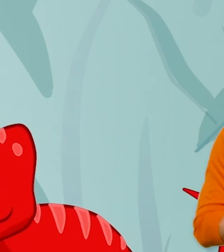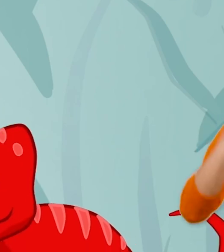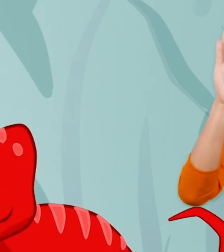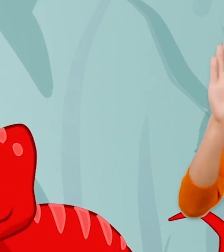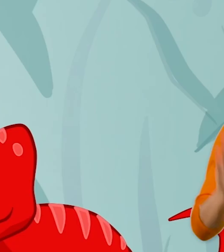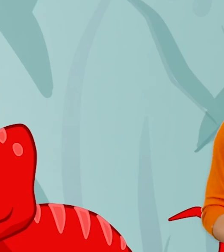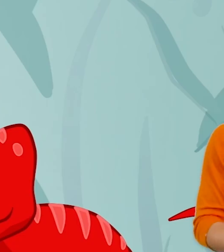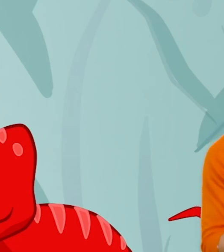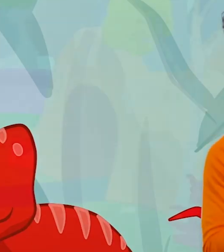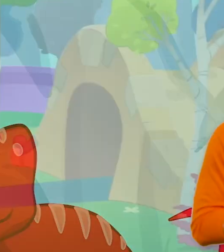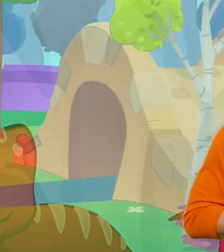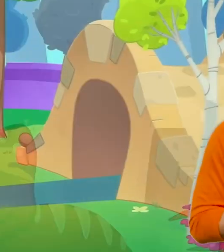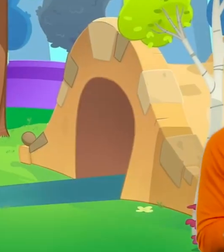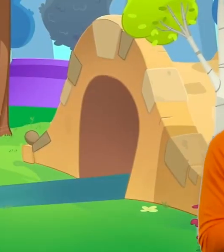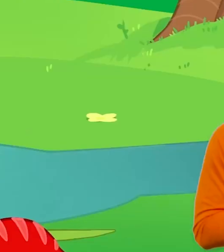Great, let's go.